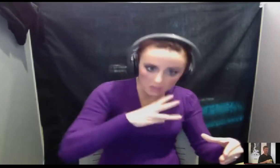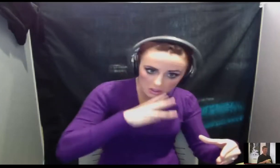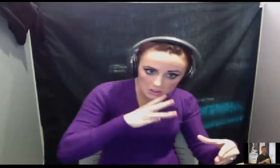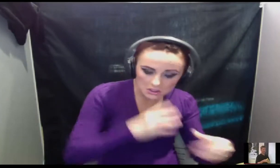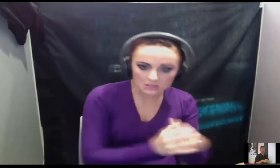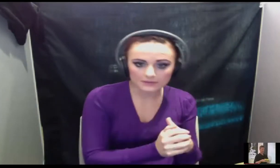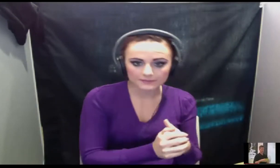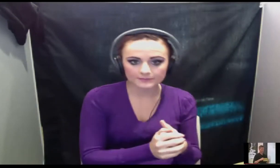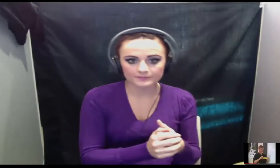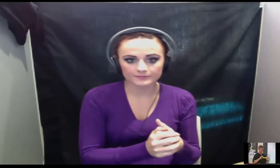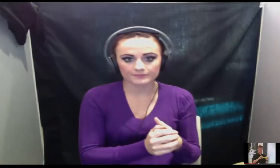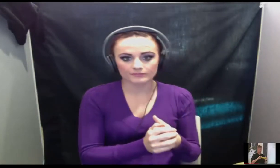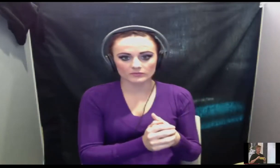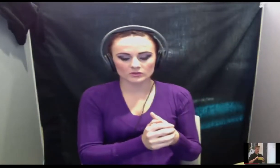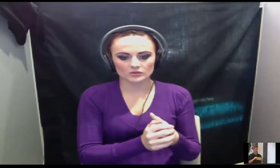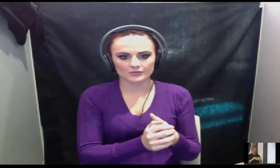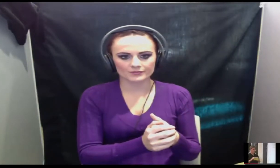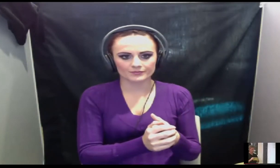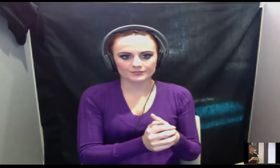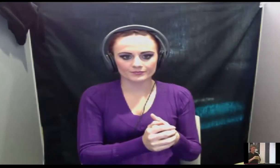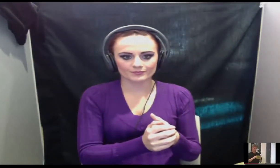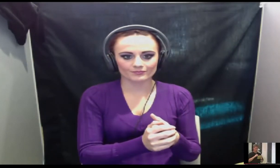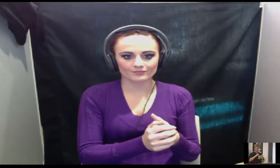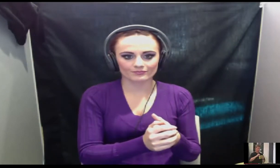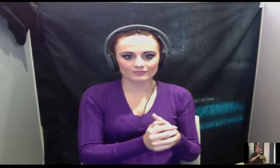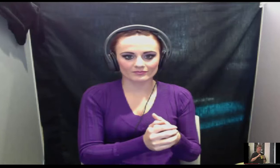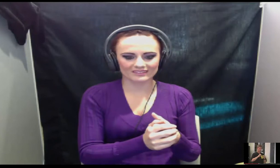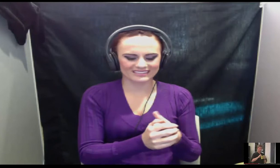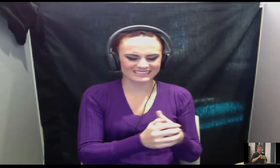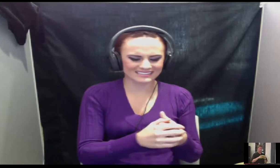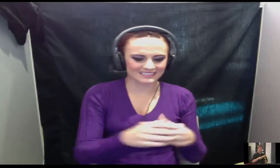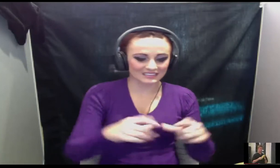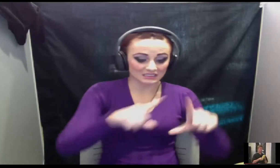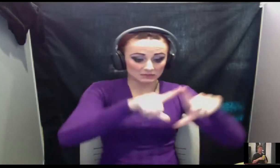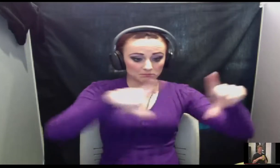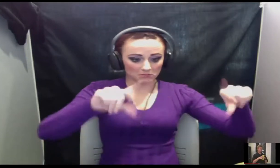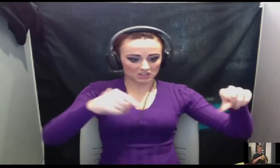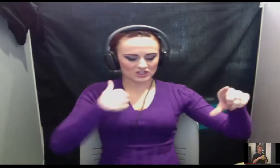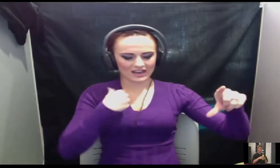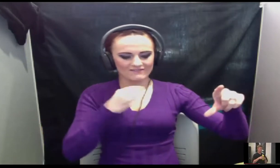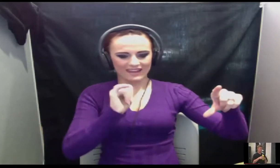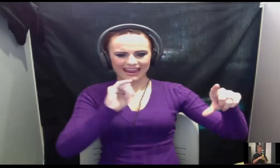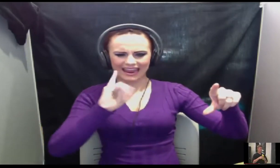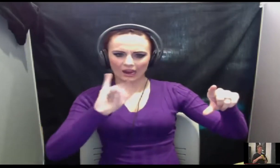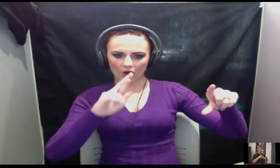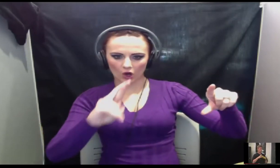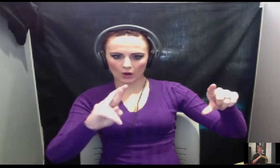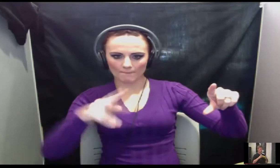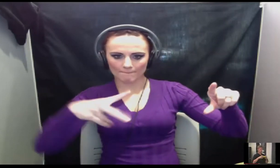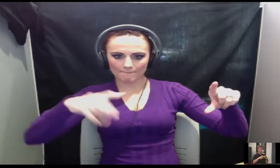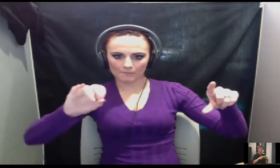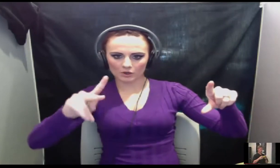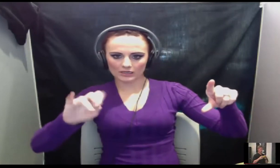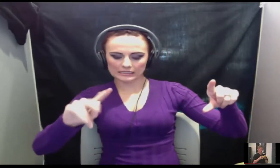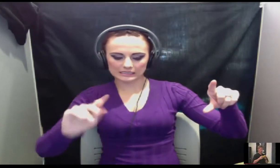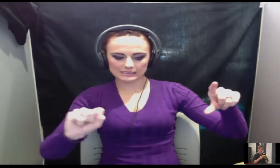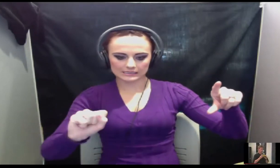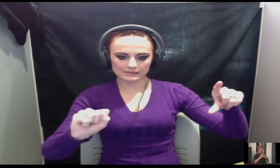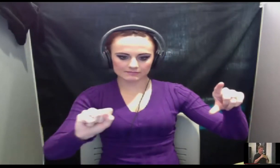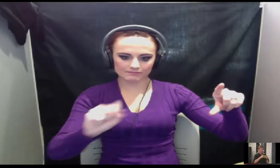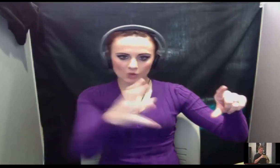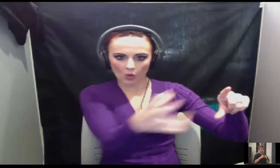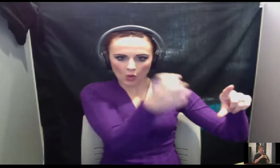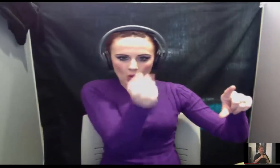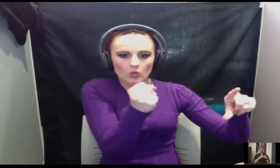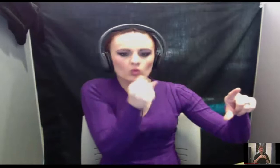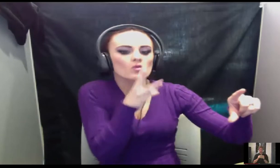pick anything else up. It's got all these nice little air pockets in here that trap the moisture or the water,